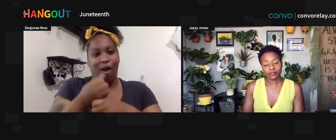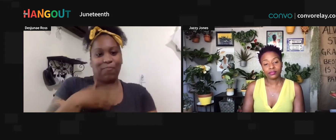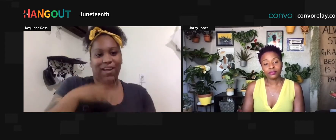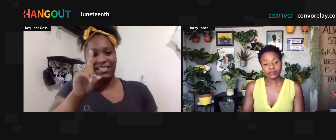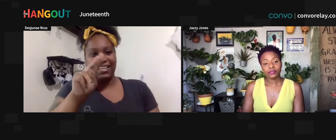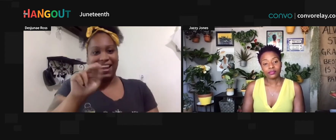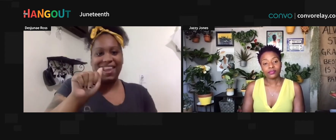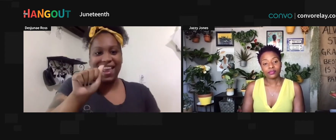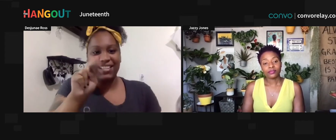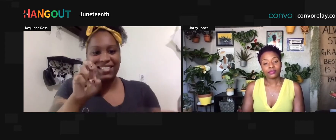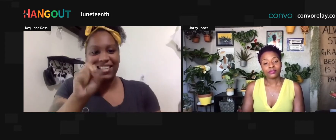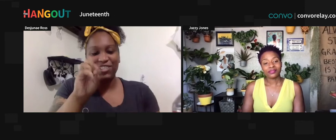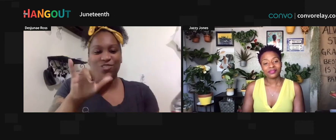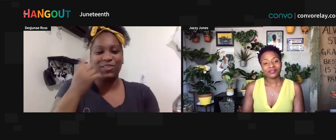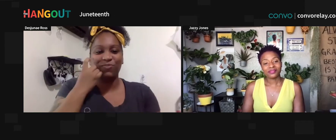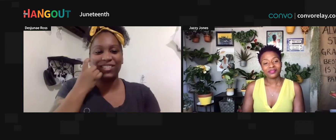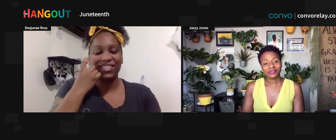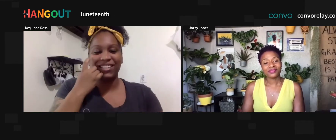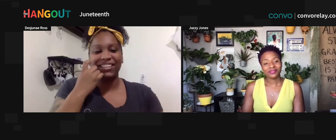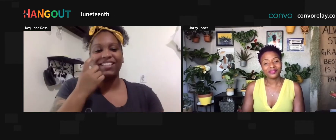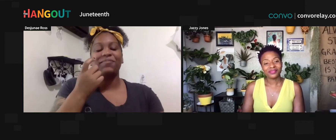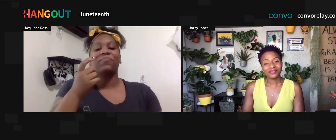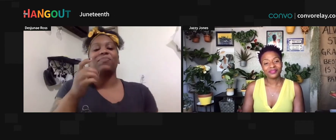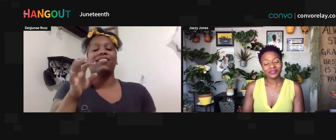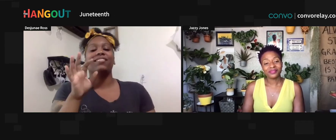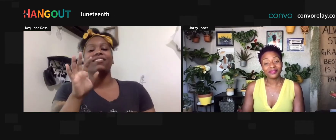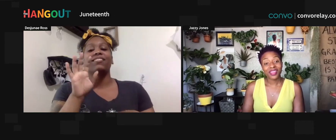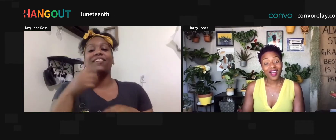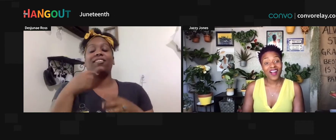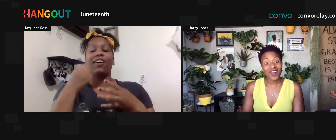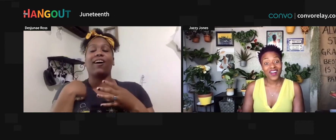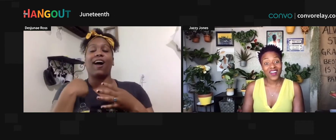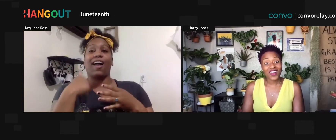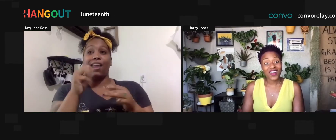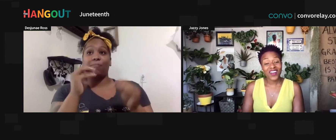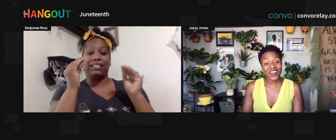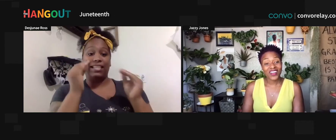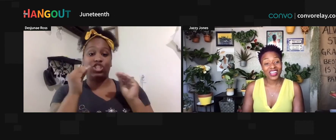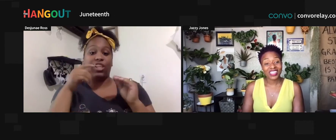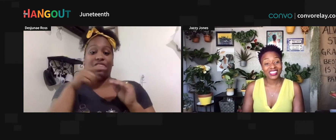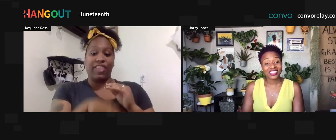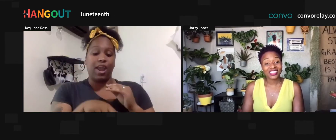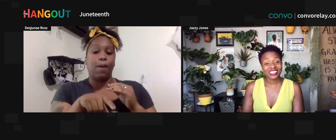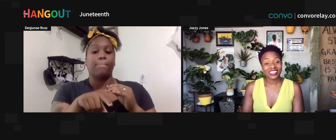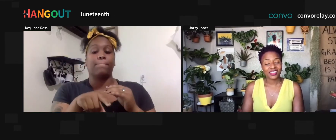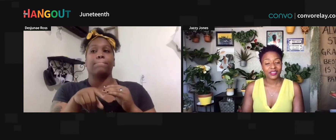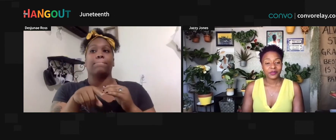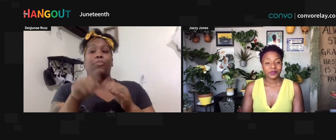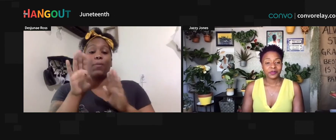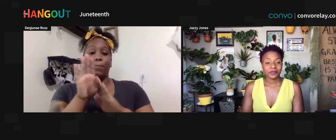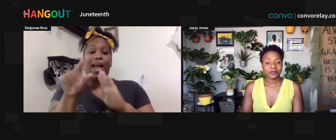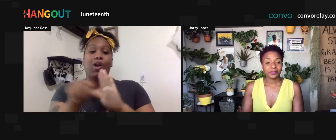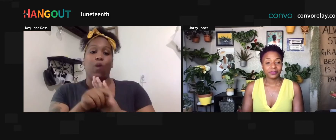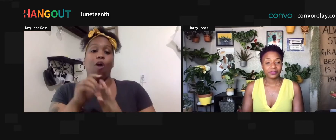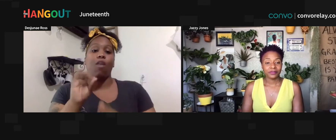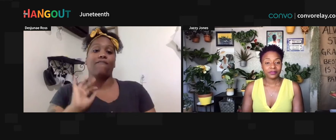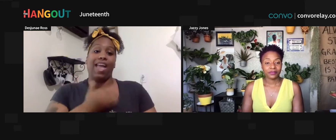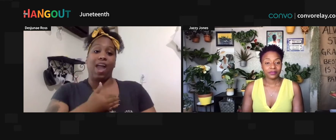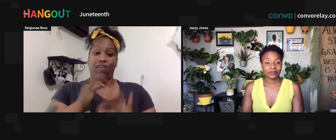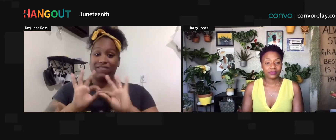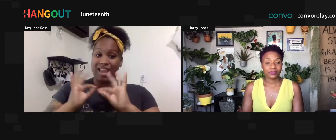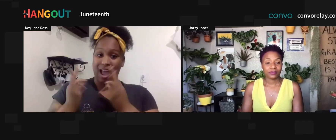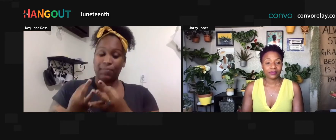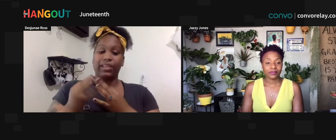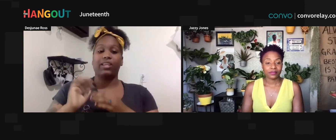they are multiracial. I did an ancestry test not too long ago, and I'm really